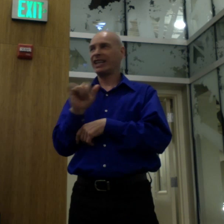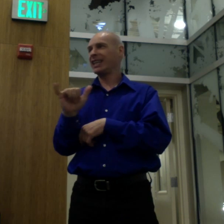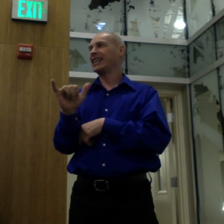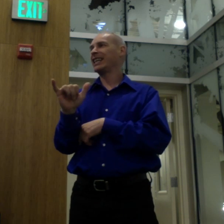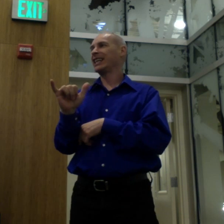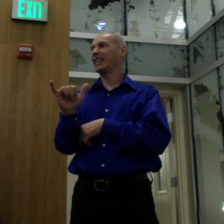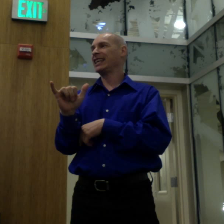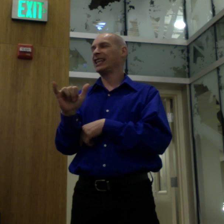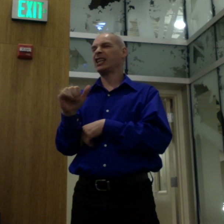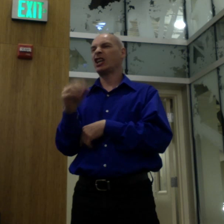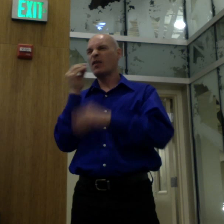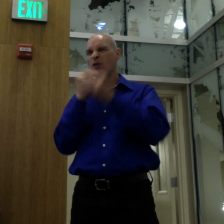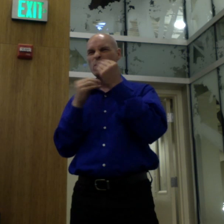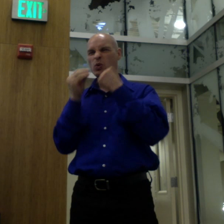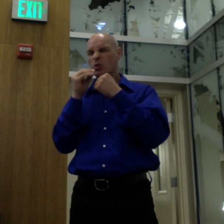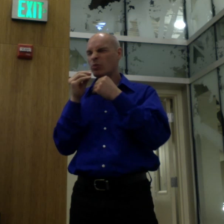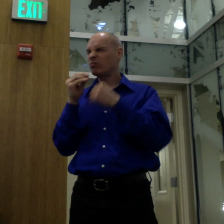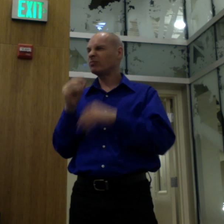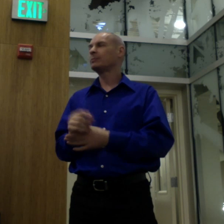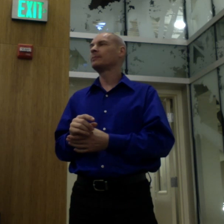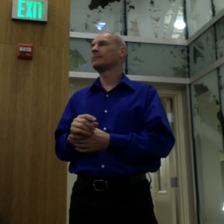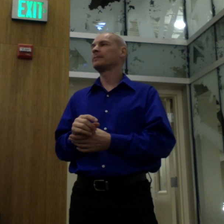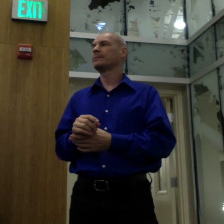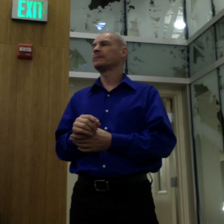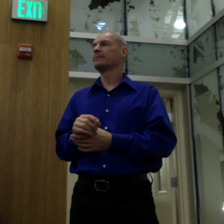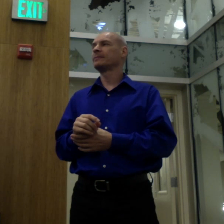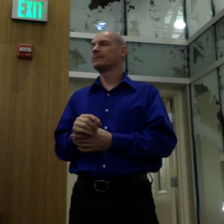some type of food source,